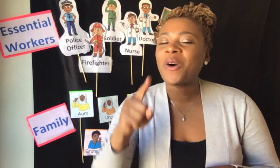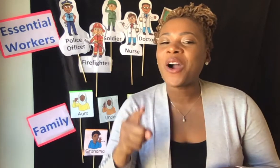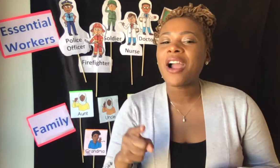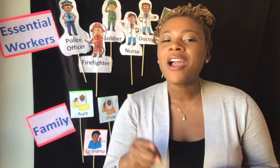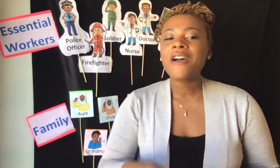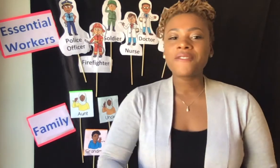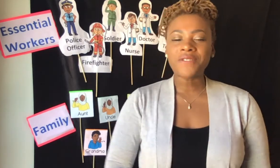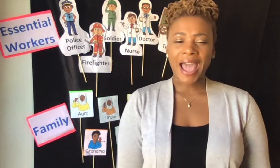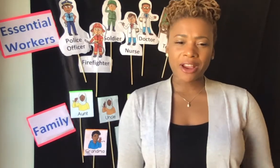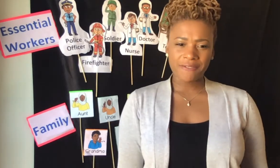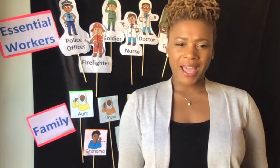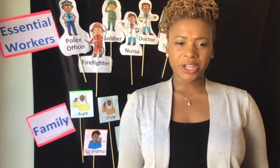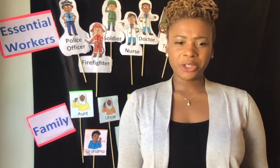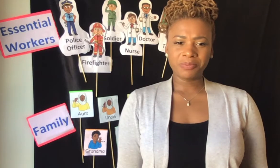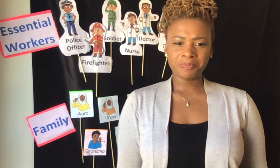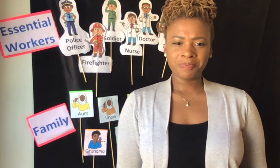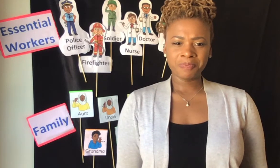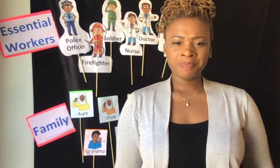for firefighter?